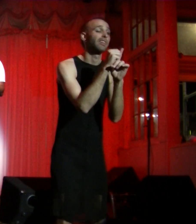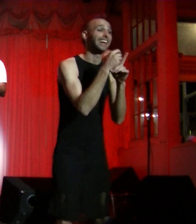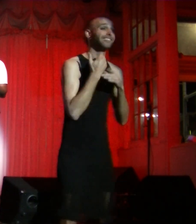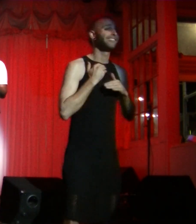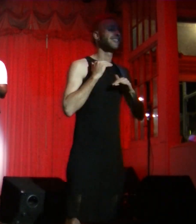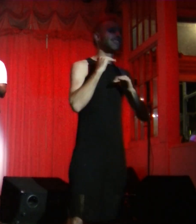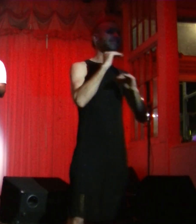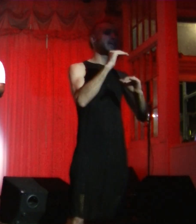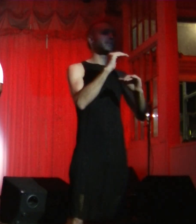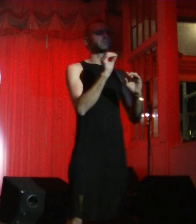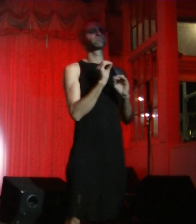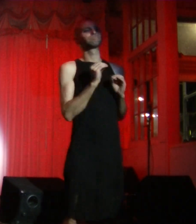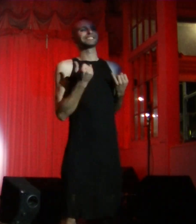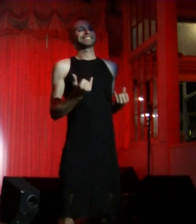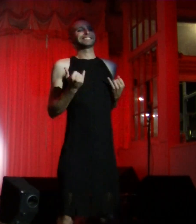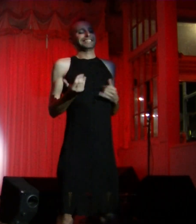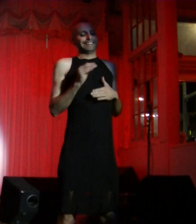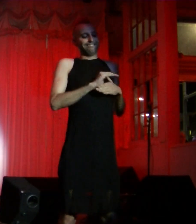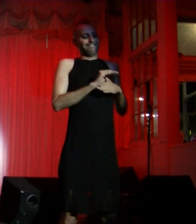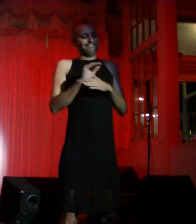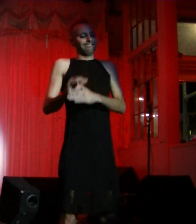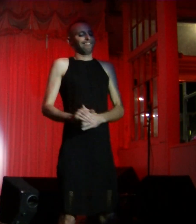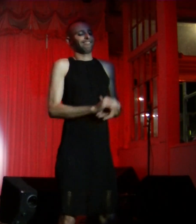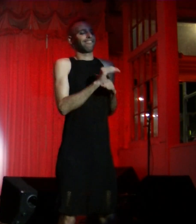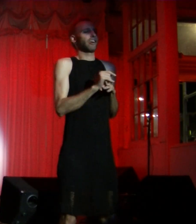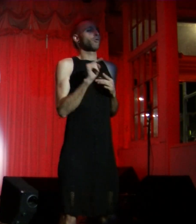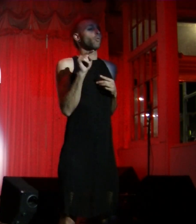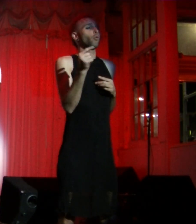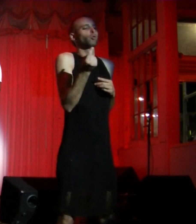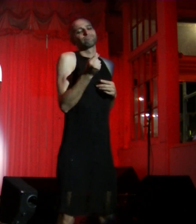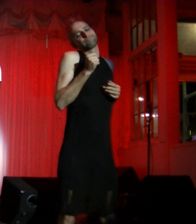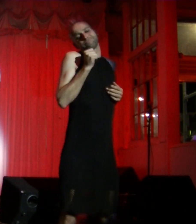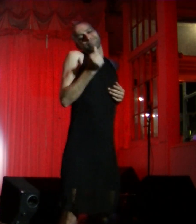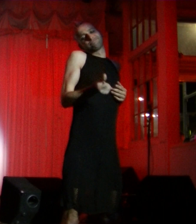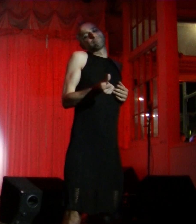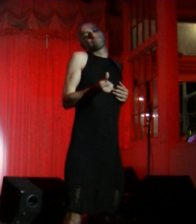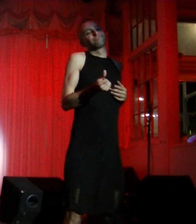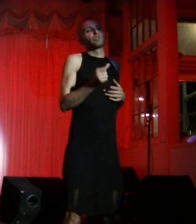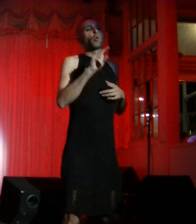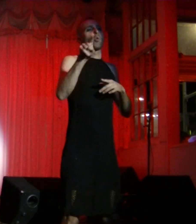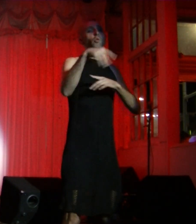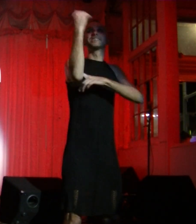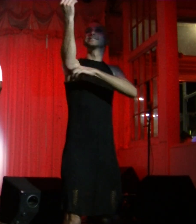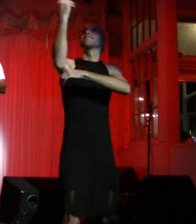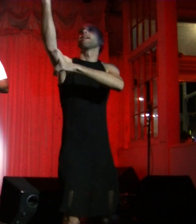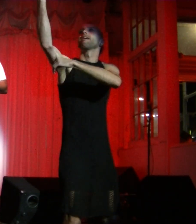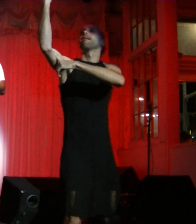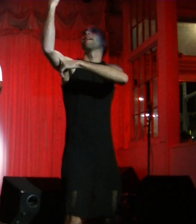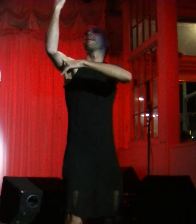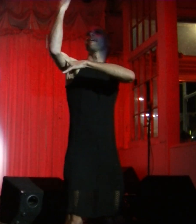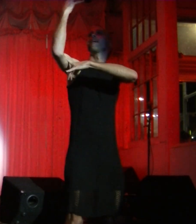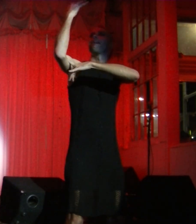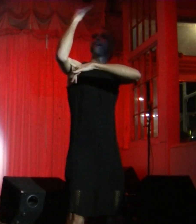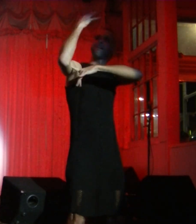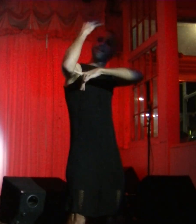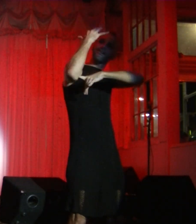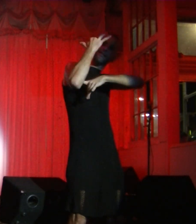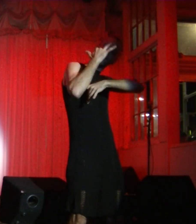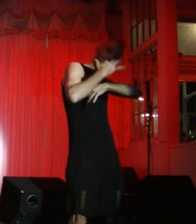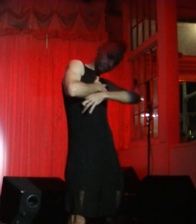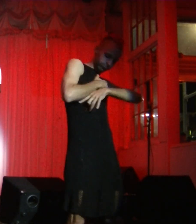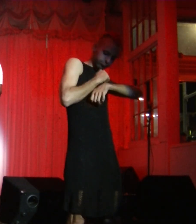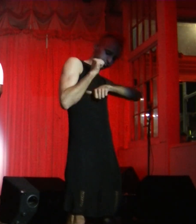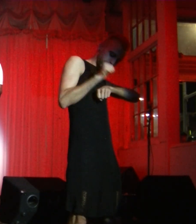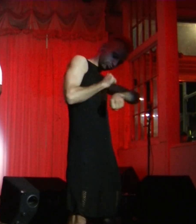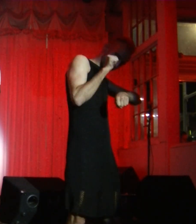limit to just the nighttime. The only rhyme or reason to the day is sunlight and the neighbors retiring into